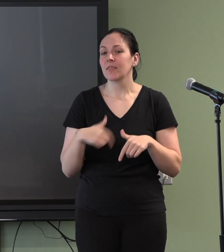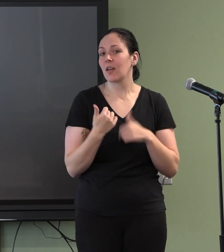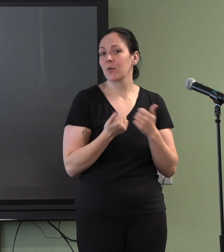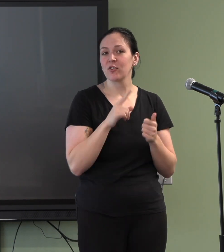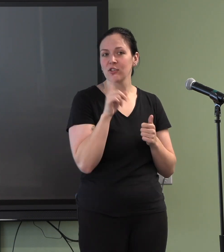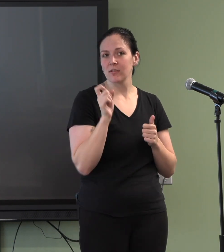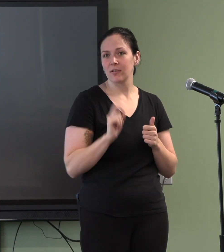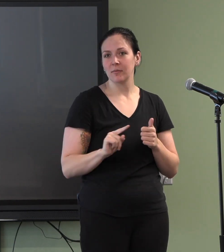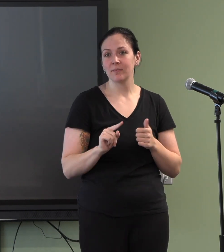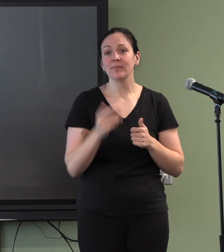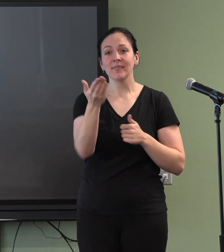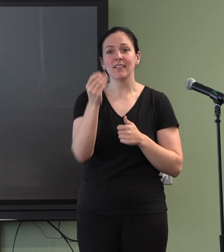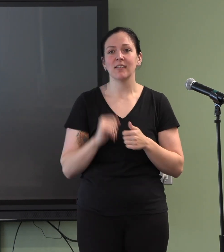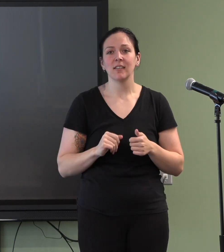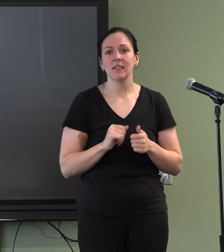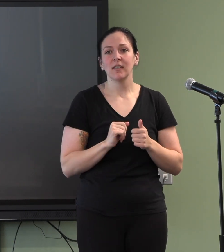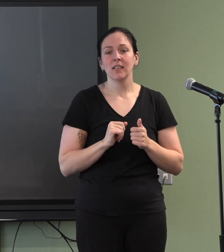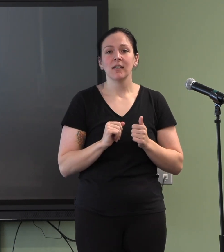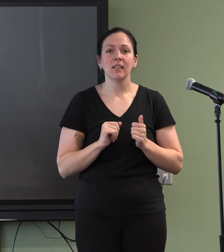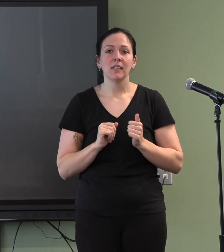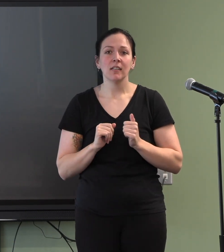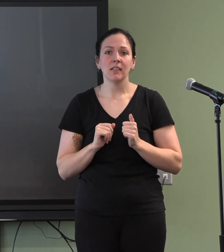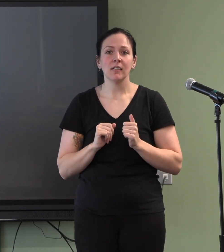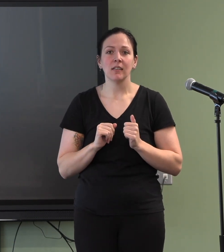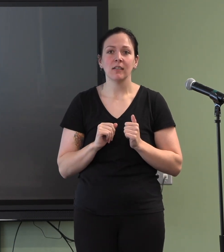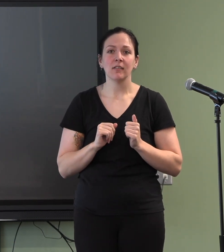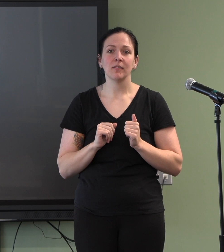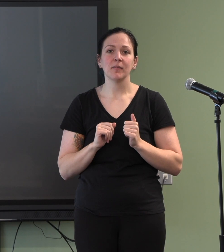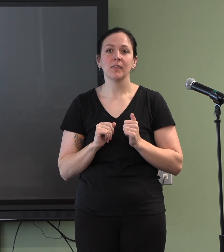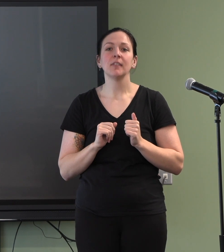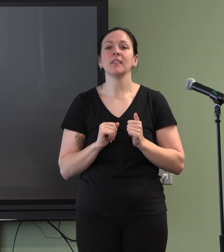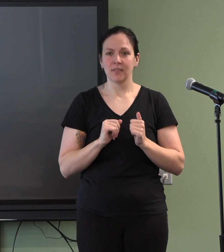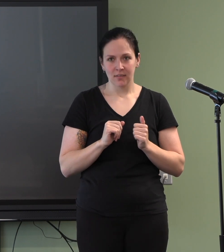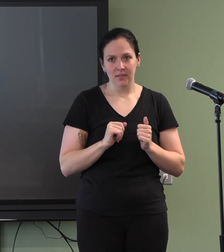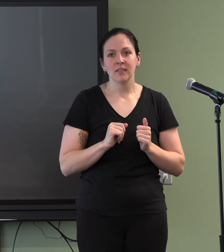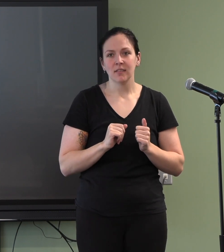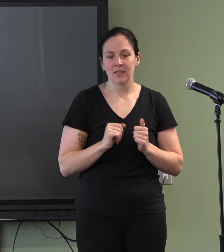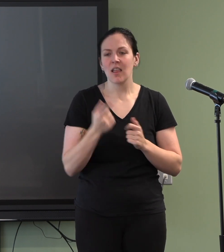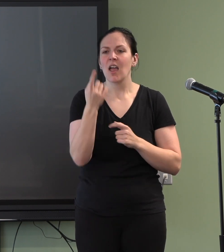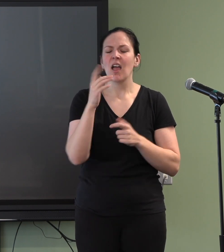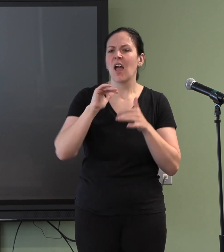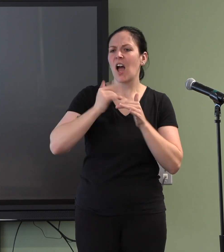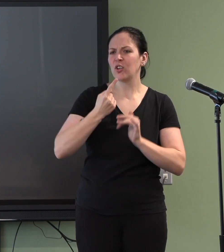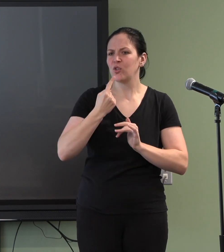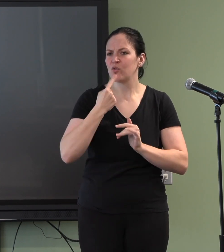Other questions? Yes. How do you say like a person's name or like a proper place that's like not a